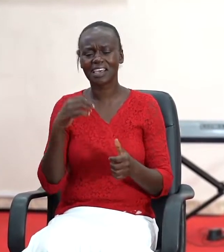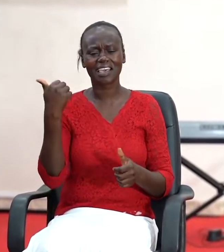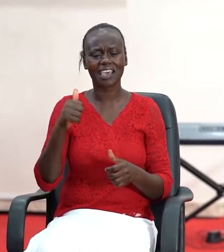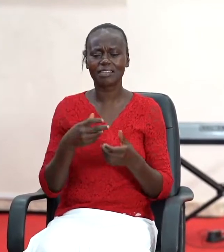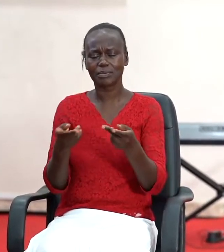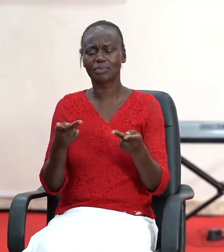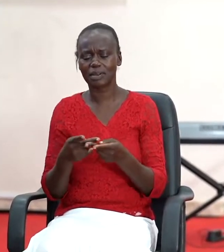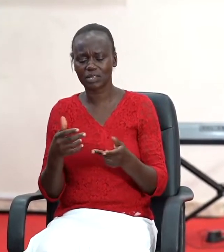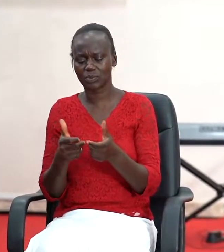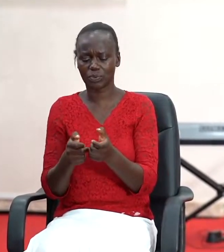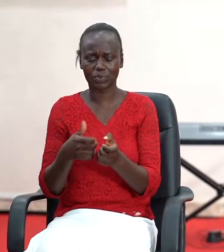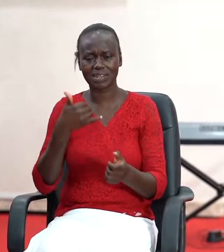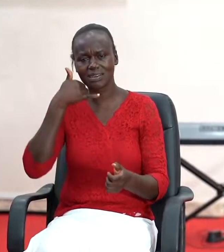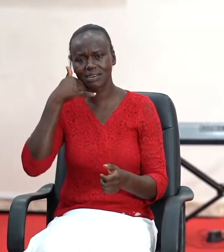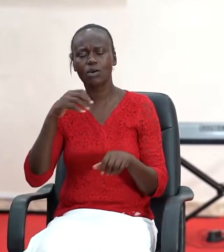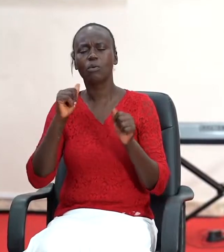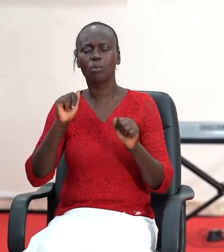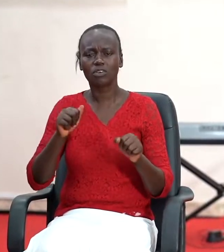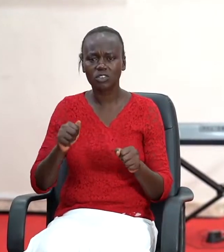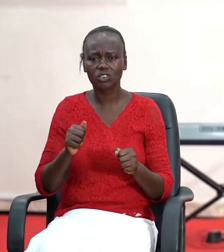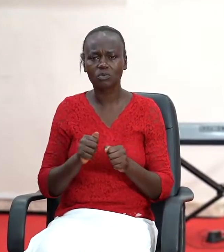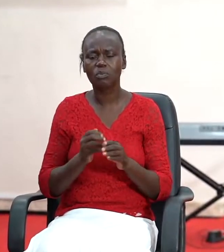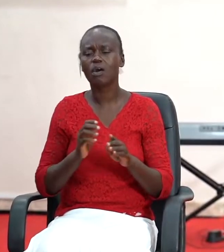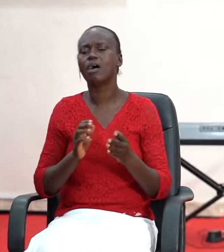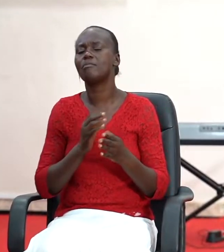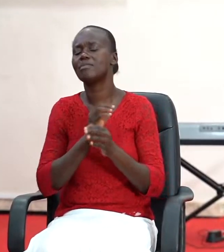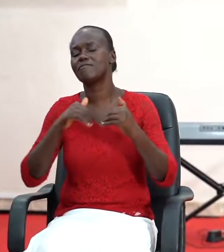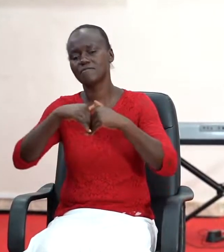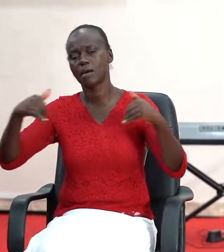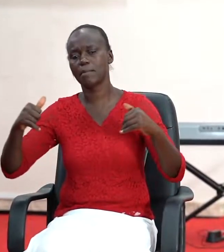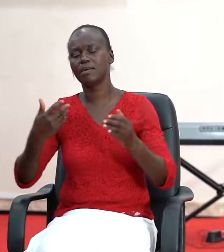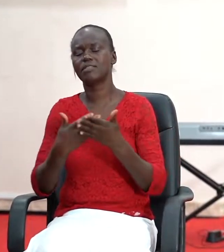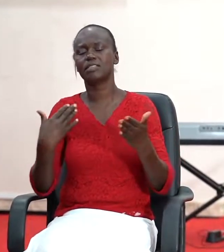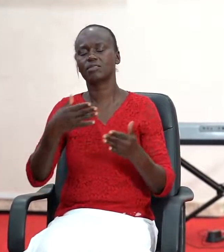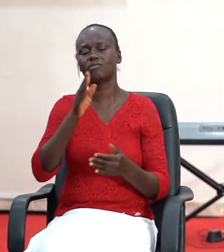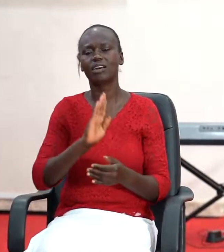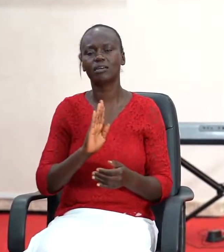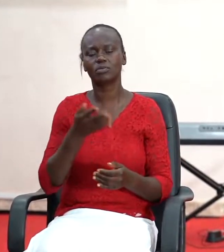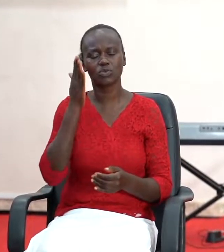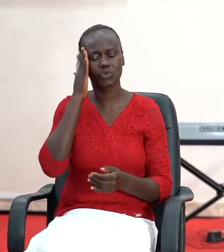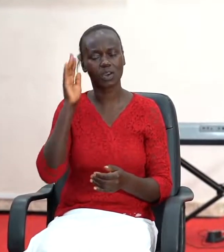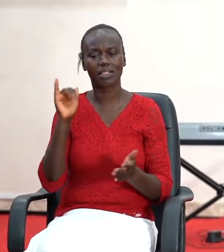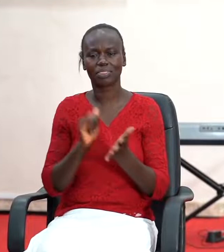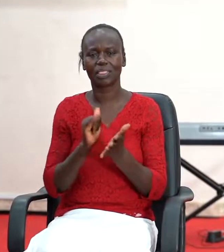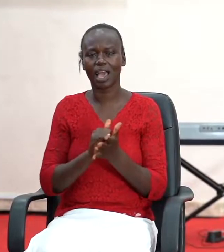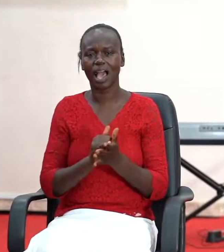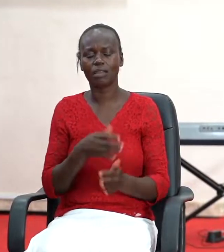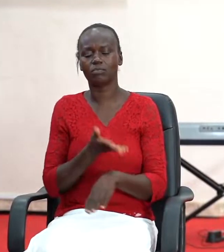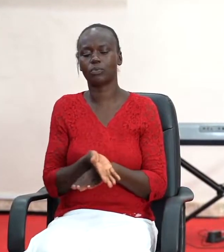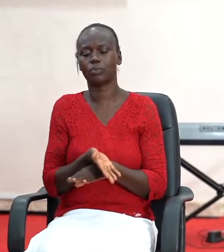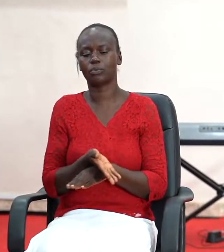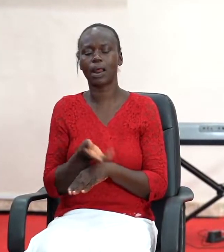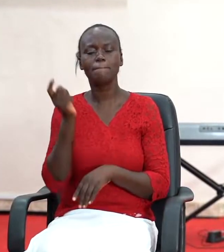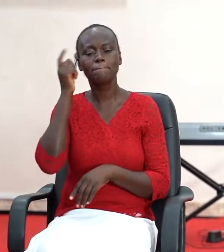site. You can easily wander from the things of God because we all know that an idle mind is the devil's